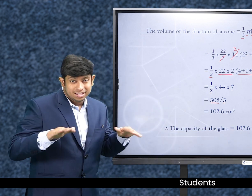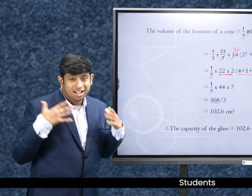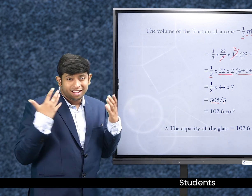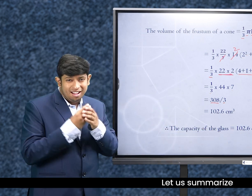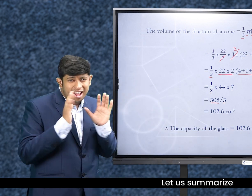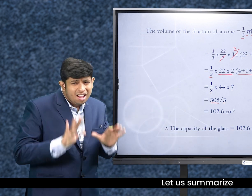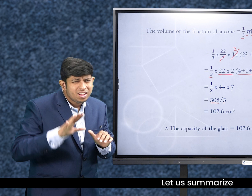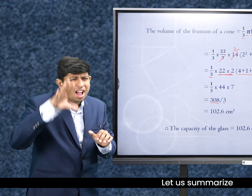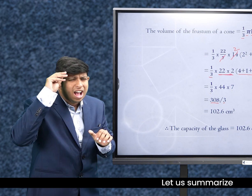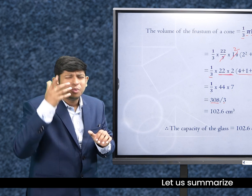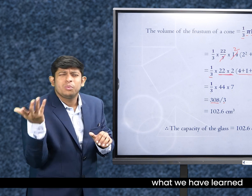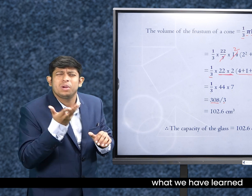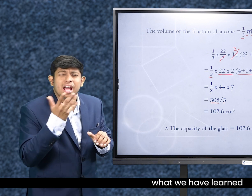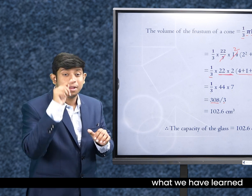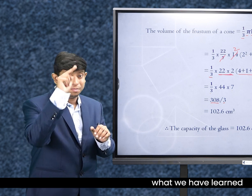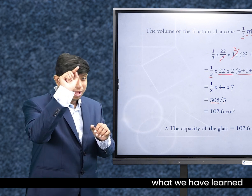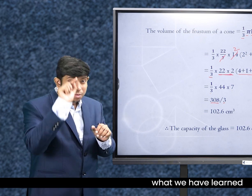Students, let us summarize what we have learned.